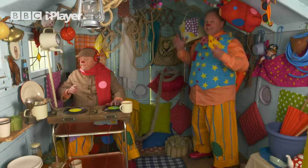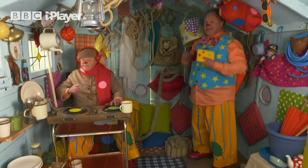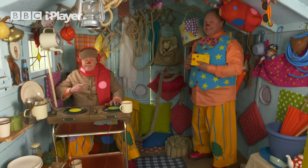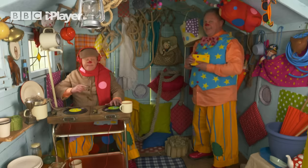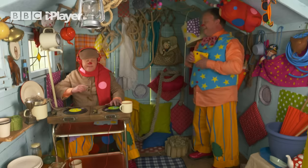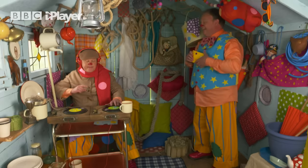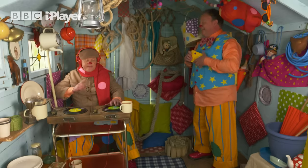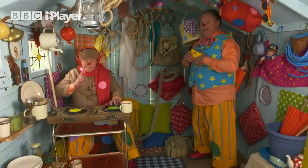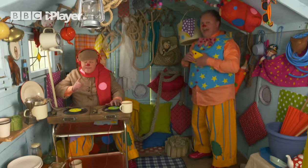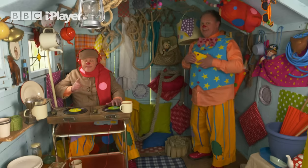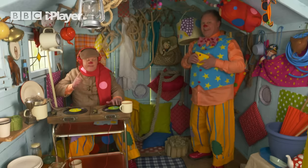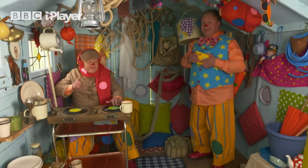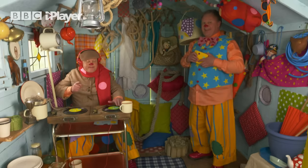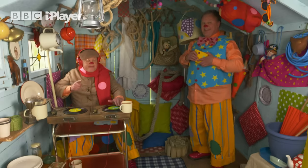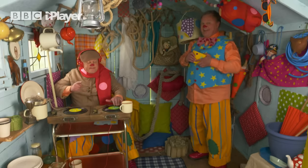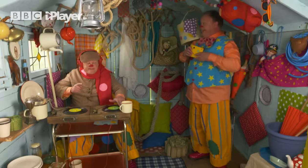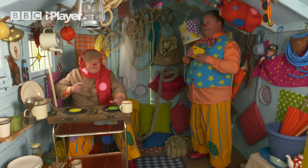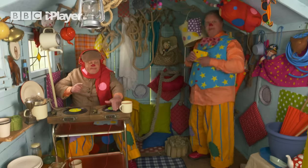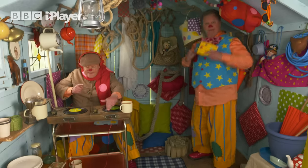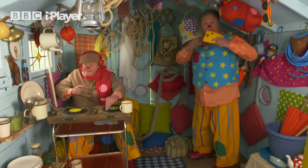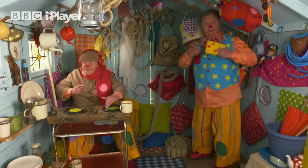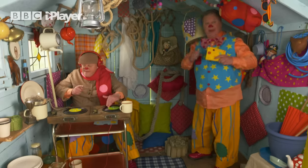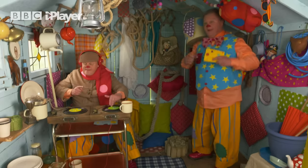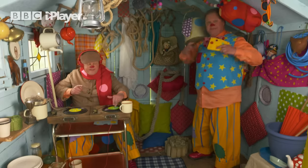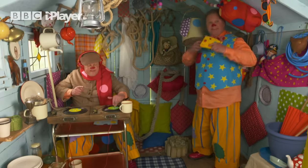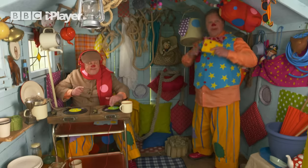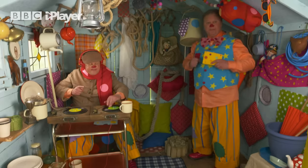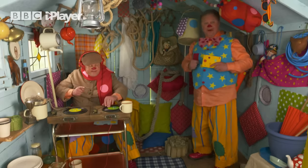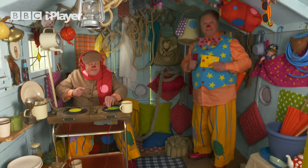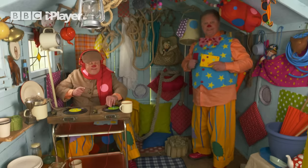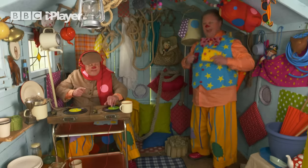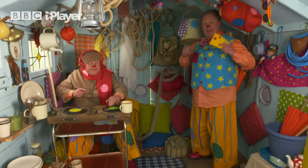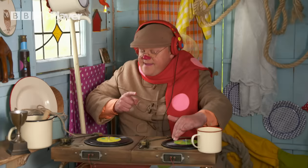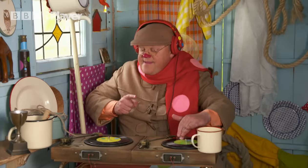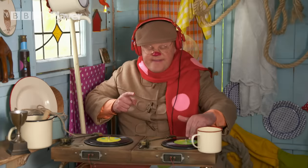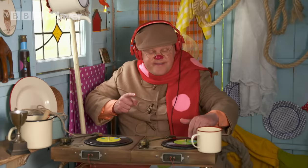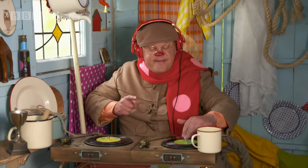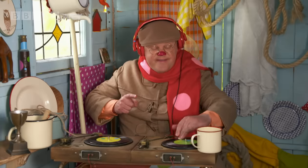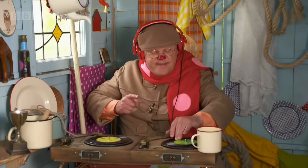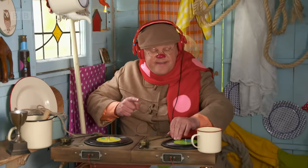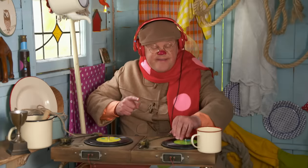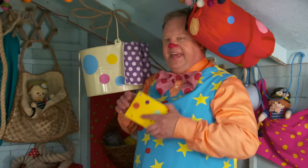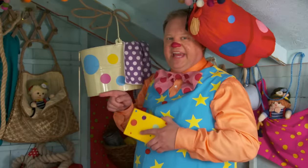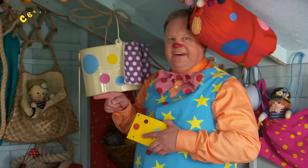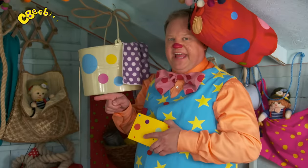Grandad Tumble! I'm very excited! I'm having my own disco party today! Woohoo! He can't hear